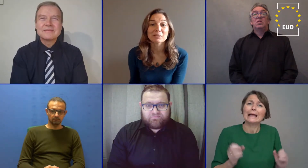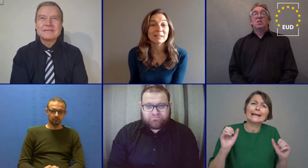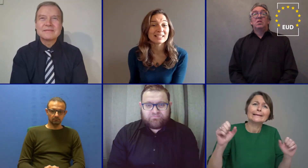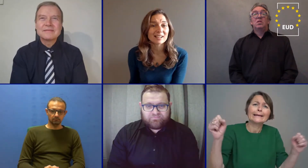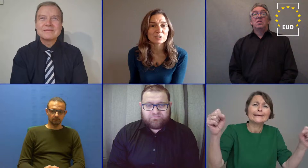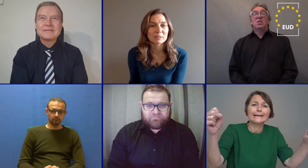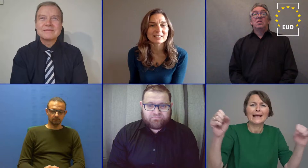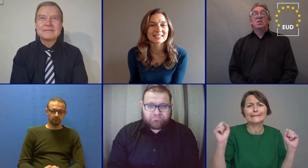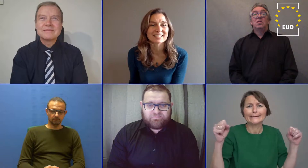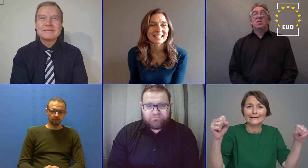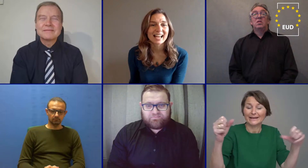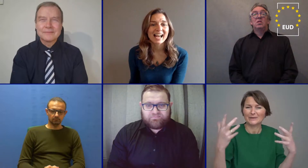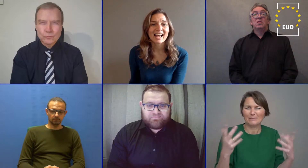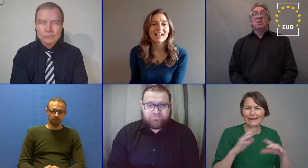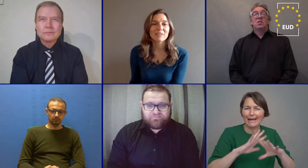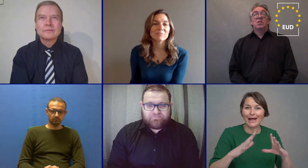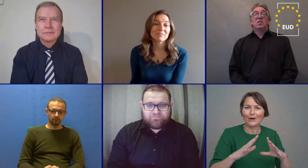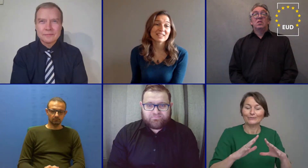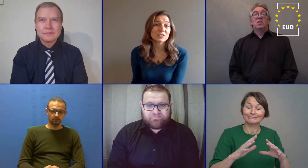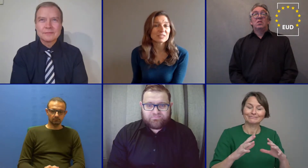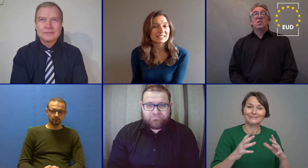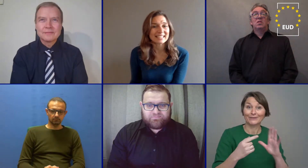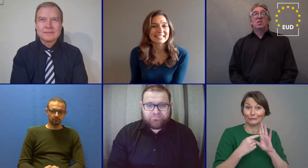many governments, they don't really take it